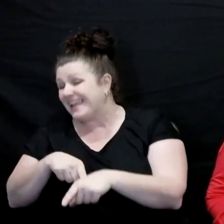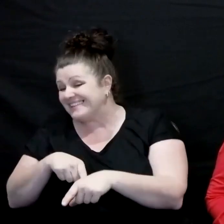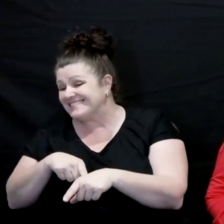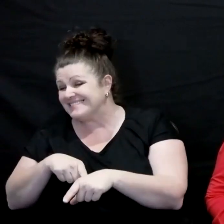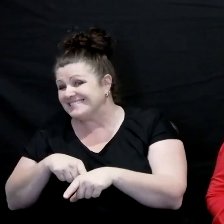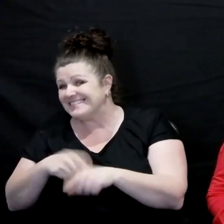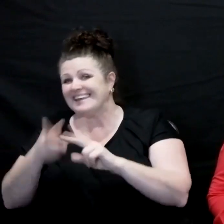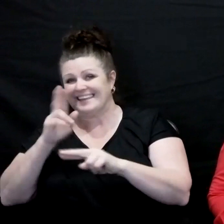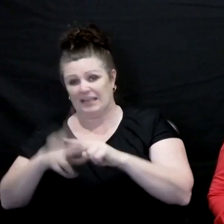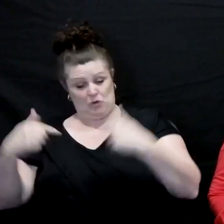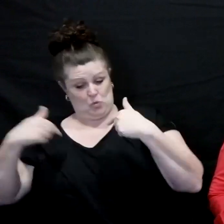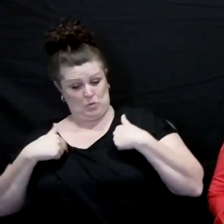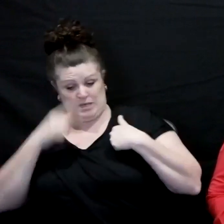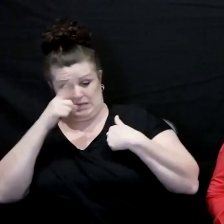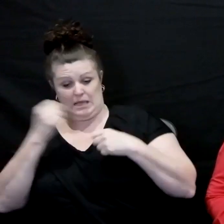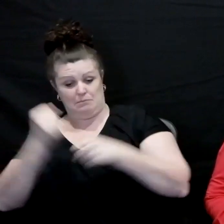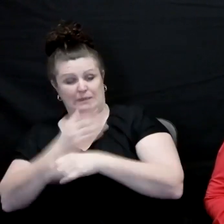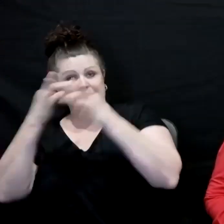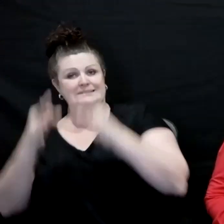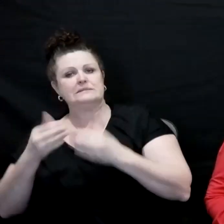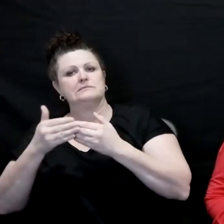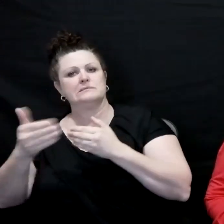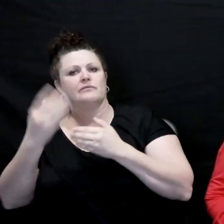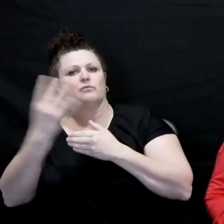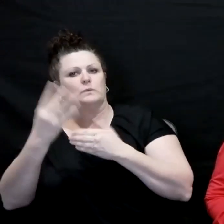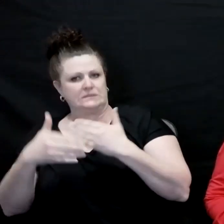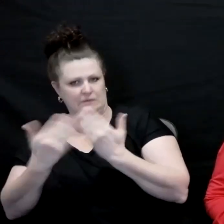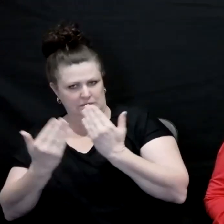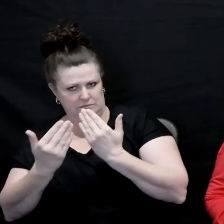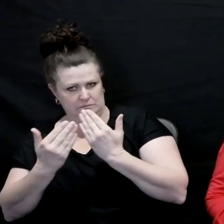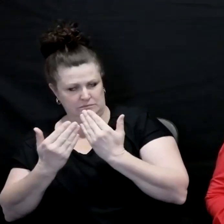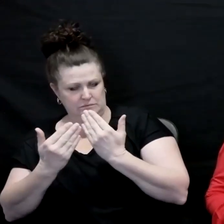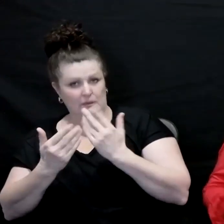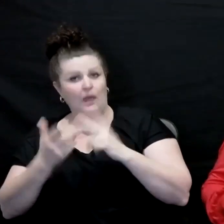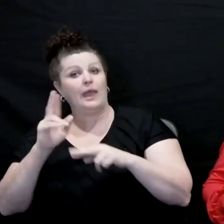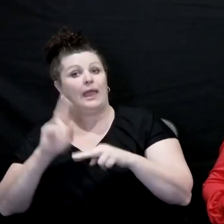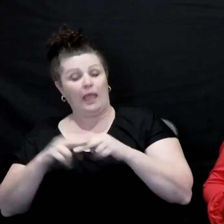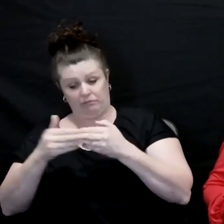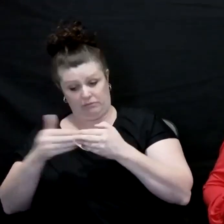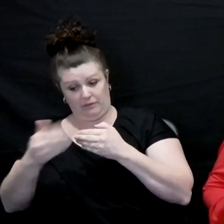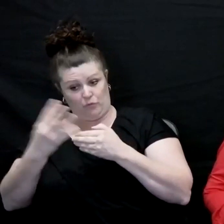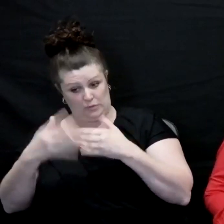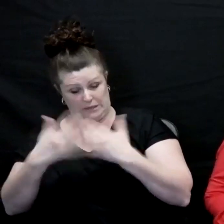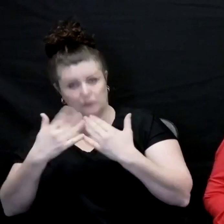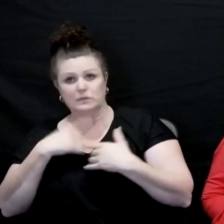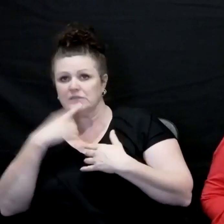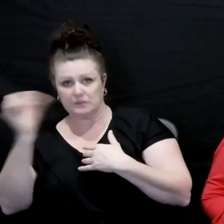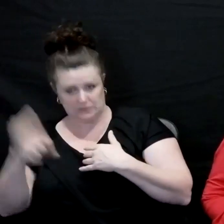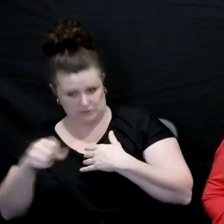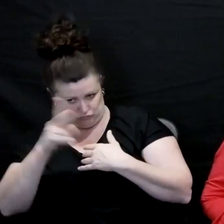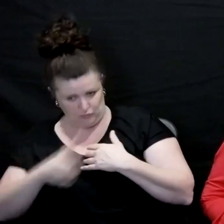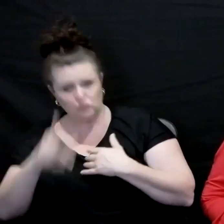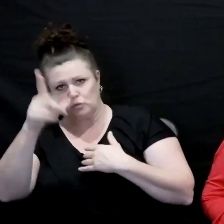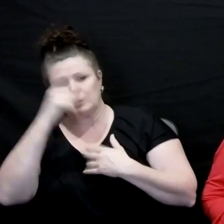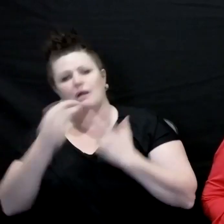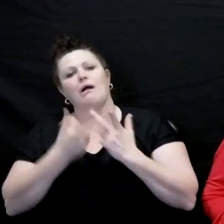able to make that decision within 14 days, then if we make it within 14 days, you can have an internal